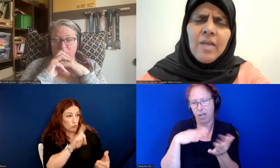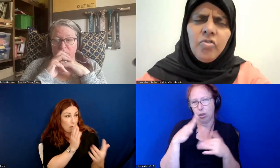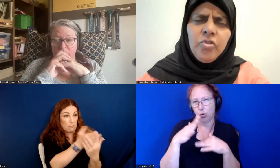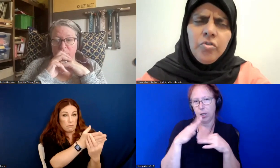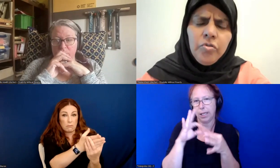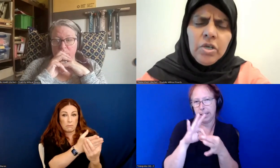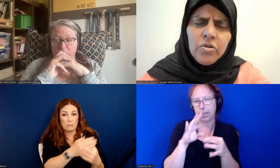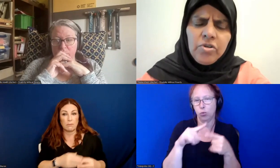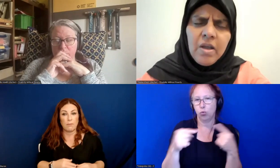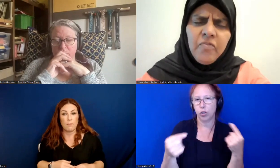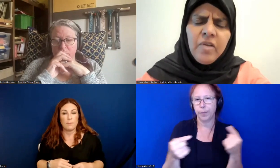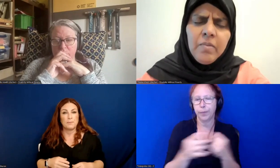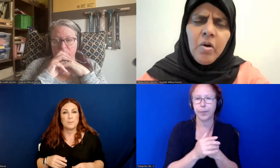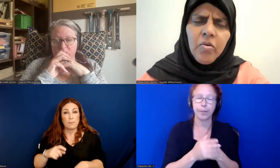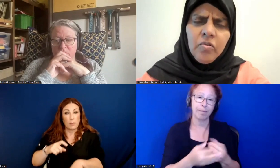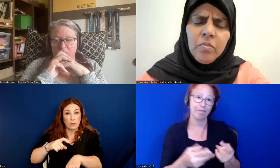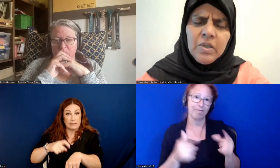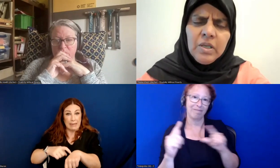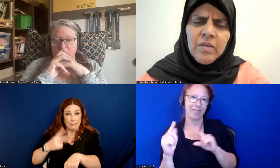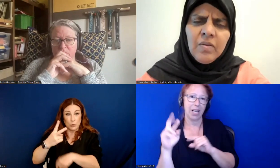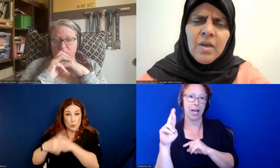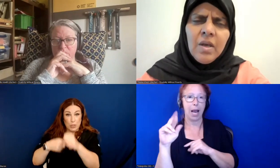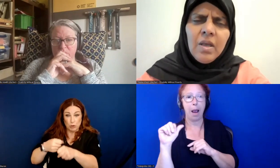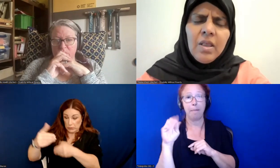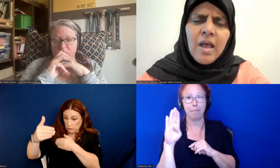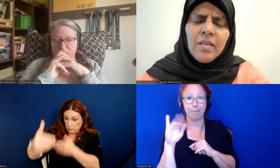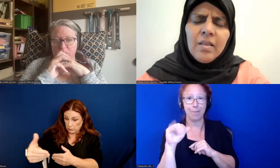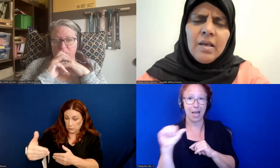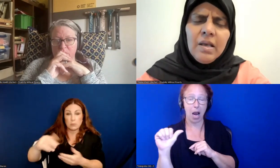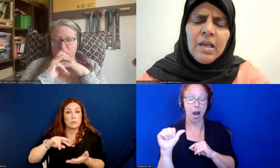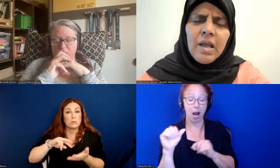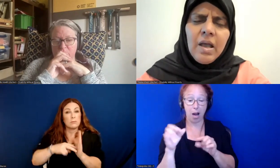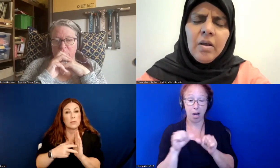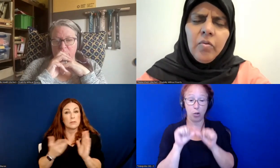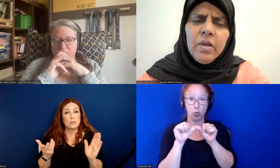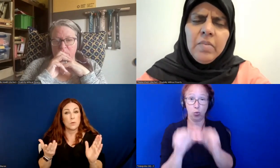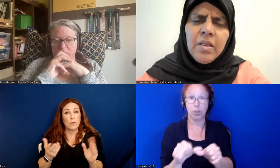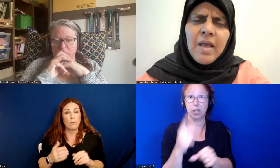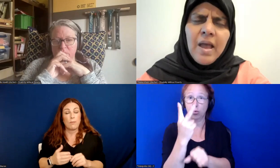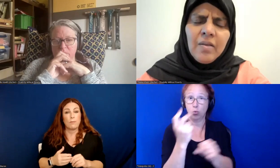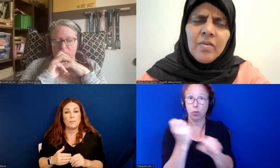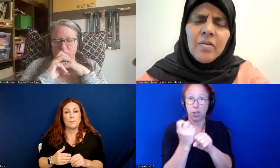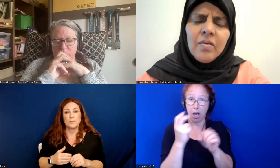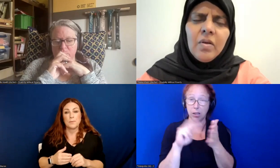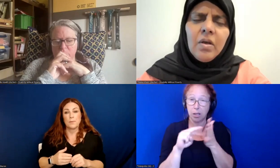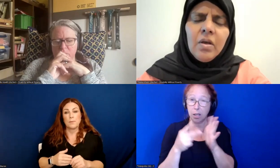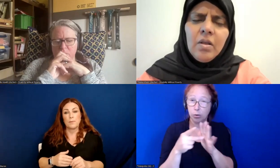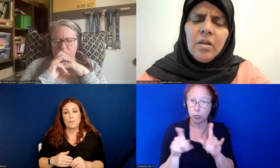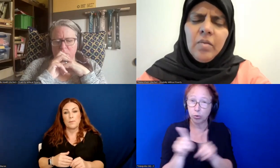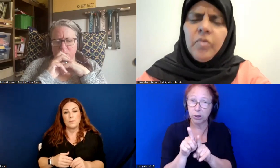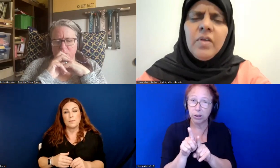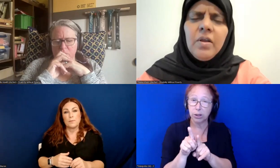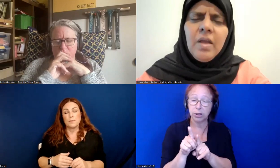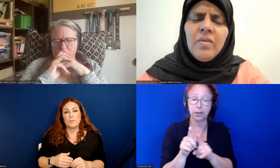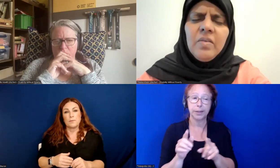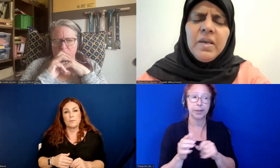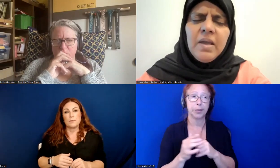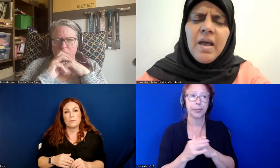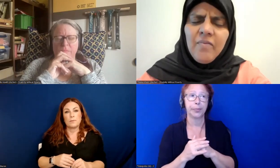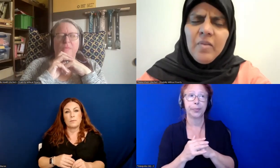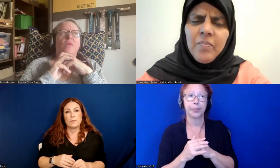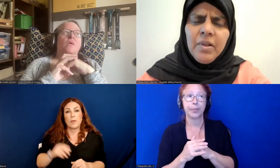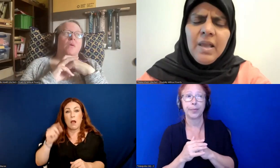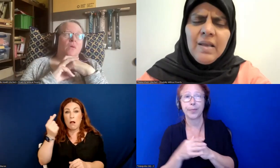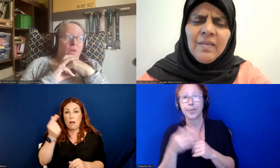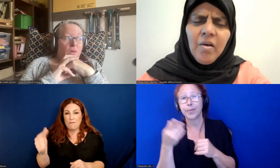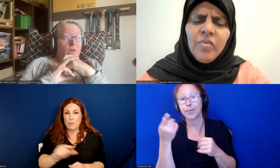and that 2-year time frame also means that the agreement that the Liberals and NDP